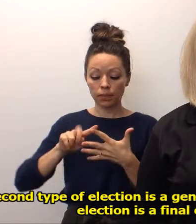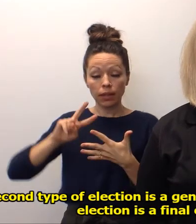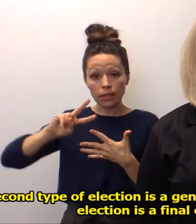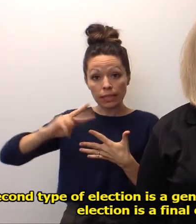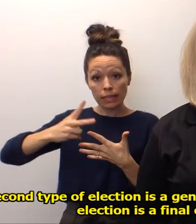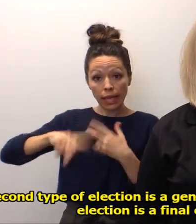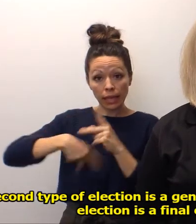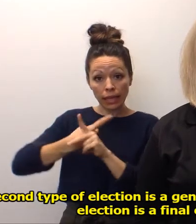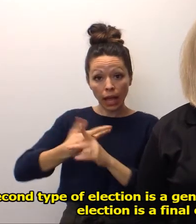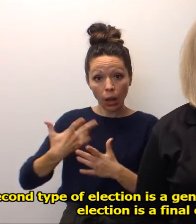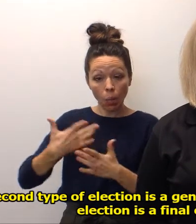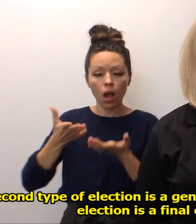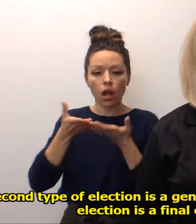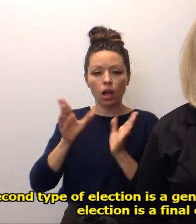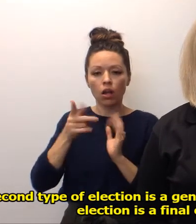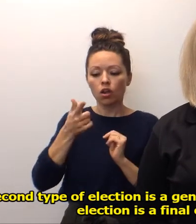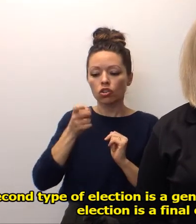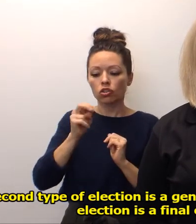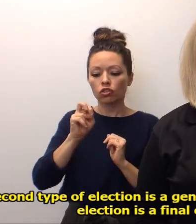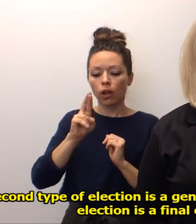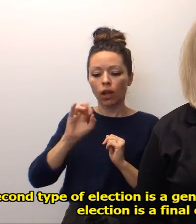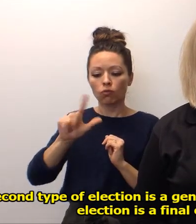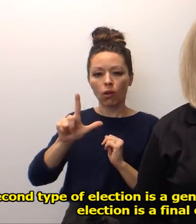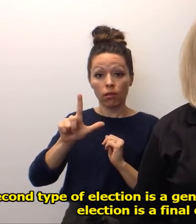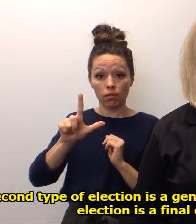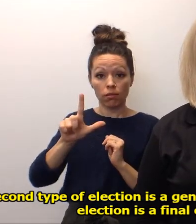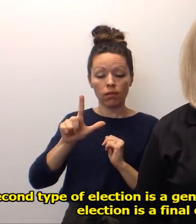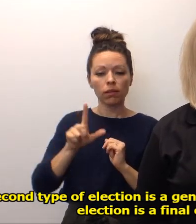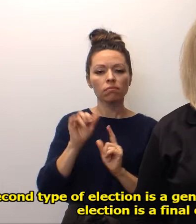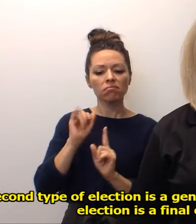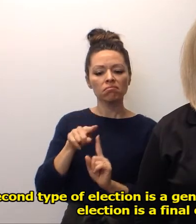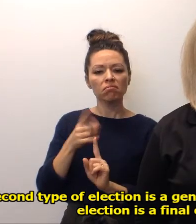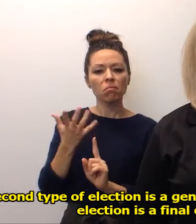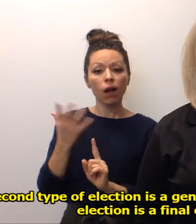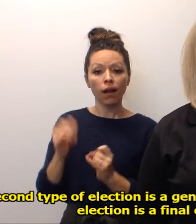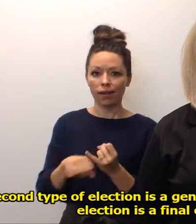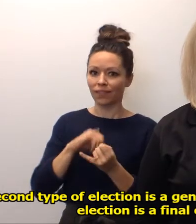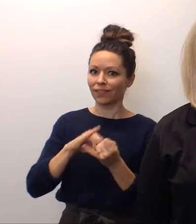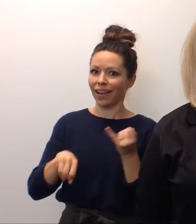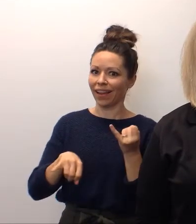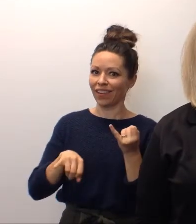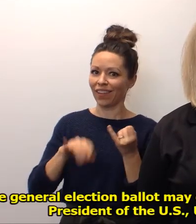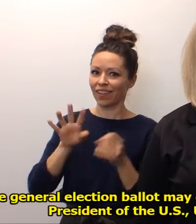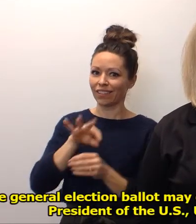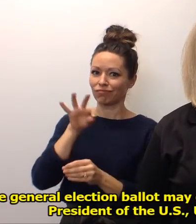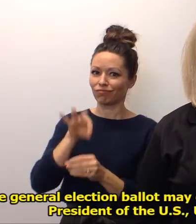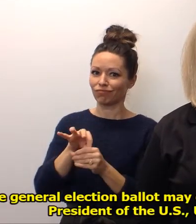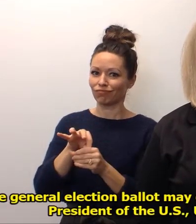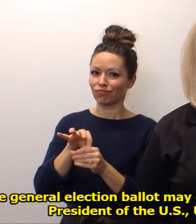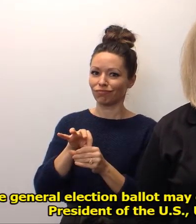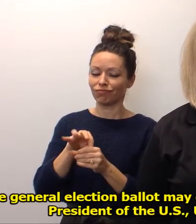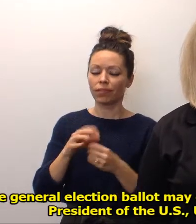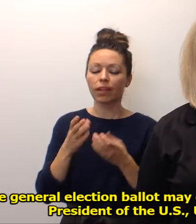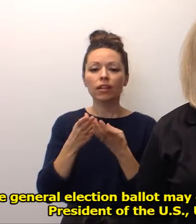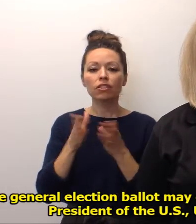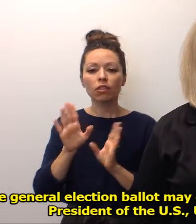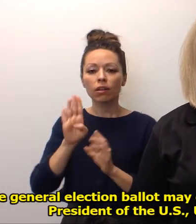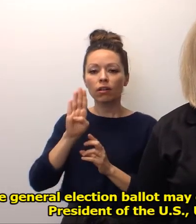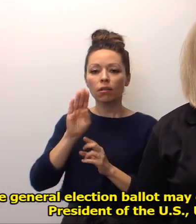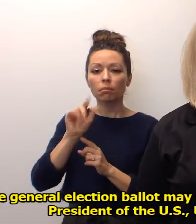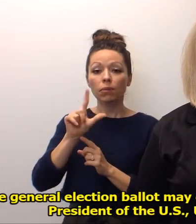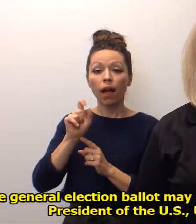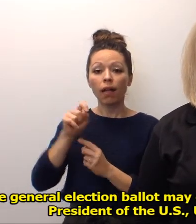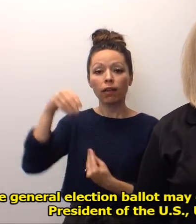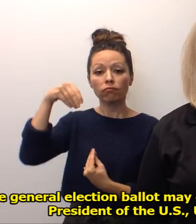election is a general election. The general election is the final election. The general election ballot